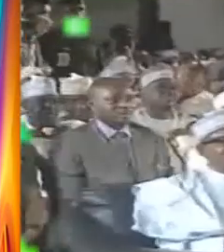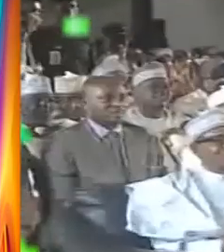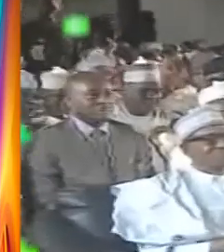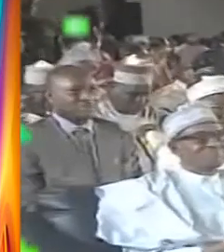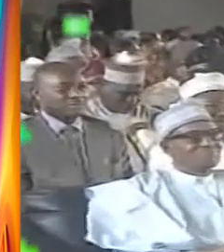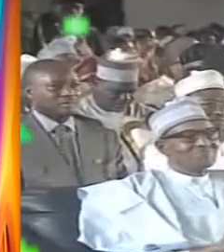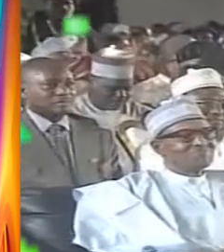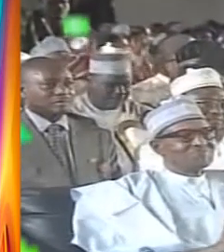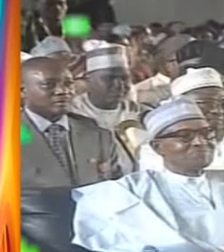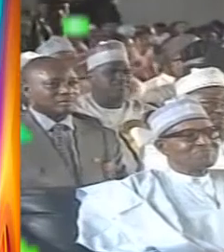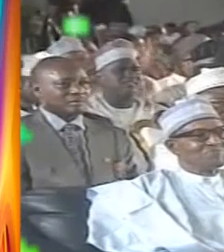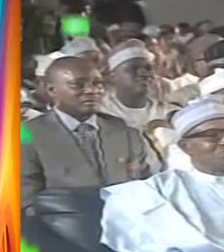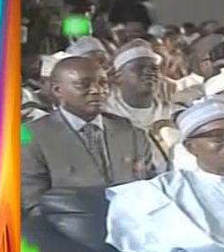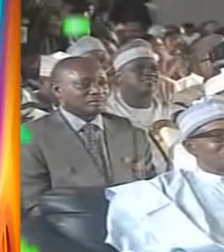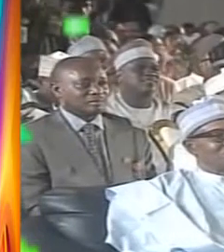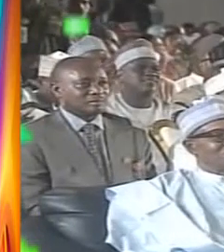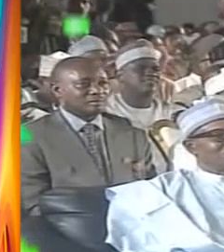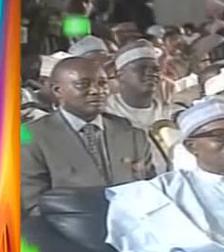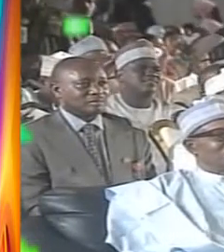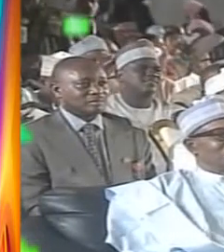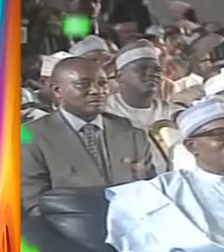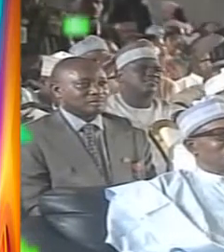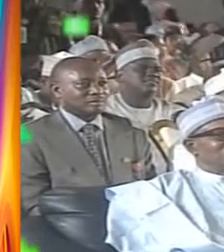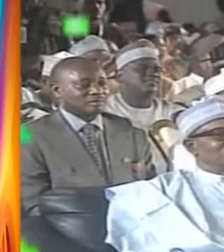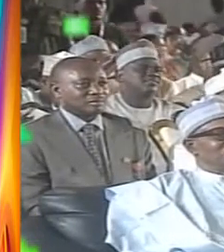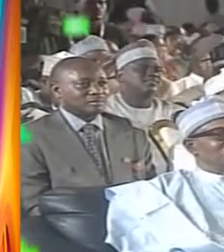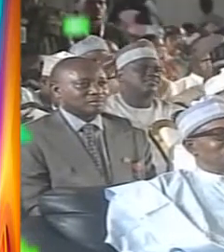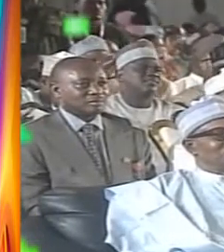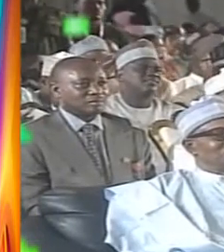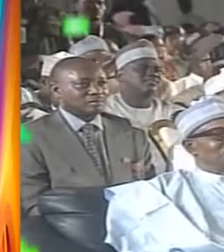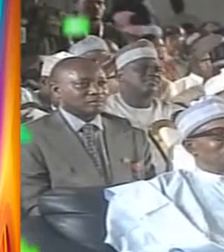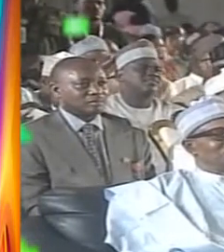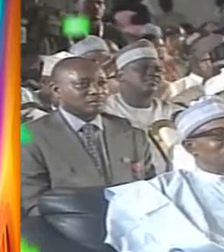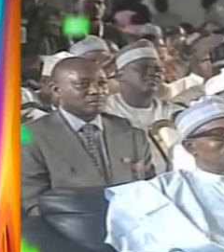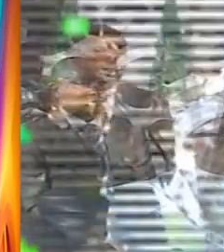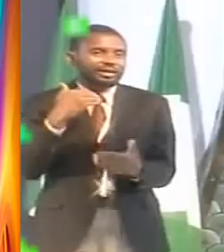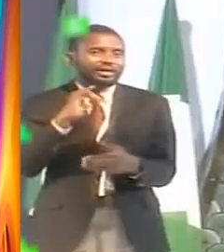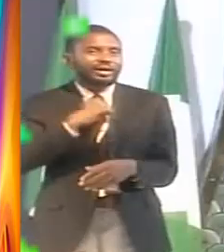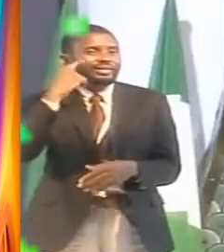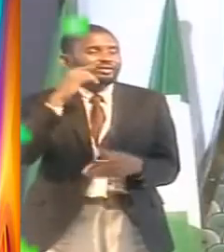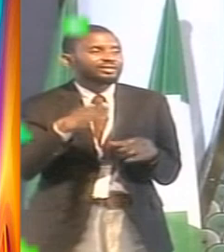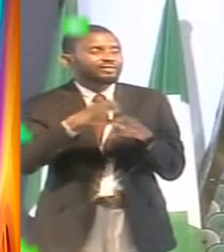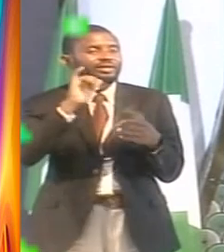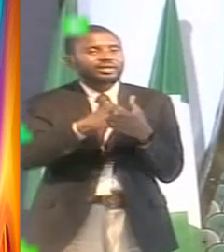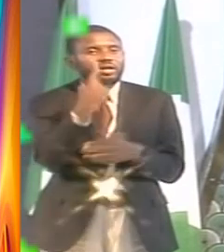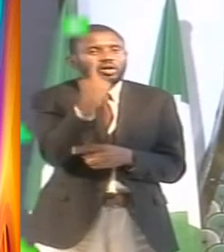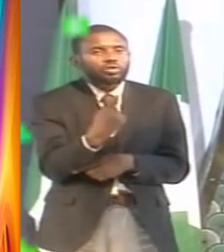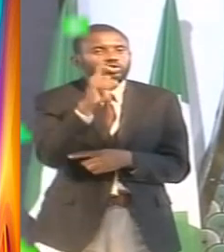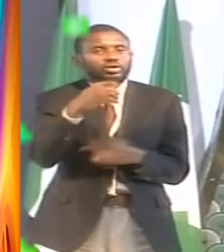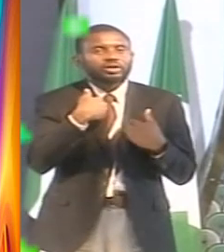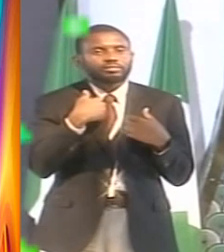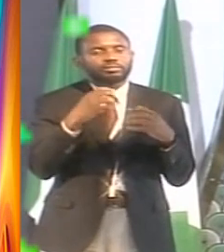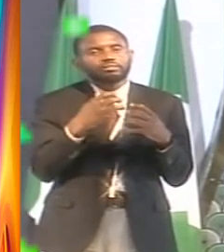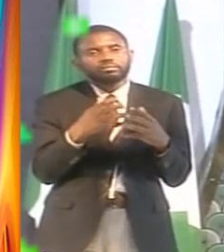And had I received a copy of your speech earlier, I think that even that alone should have broadened the scope of